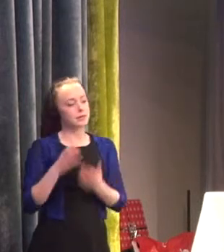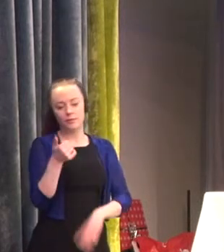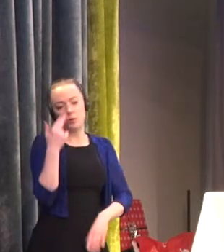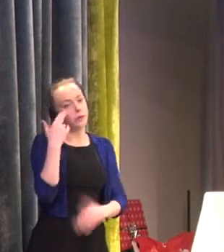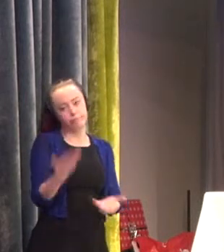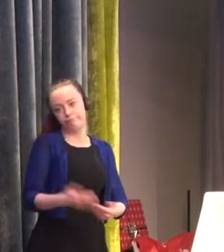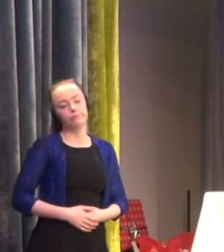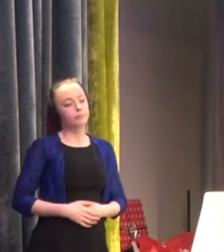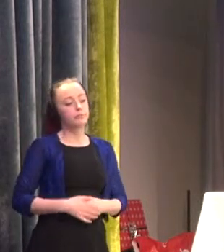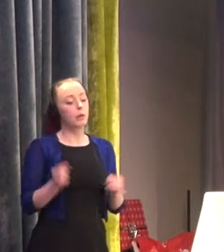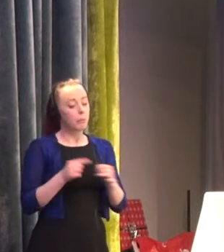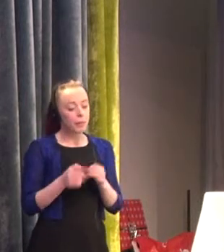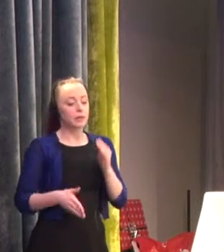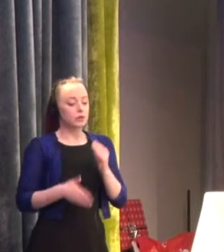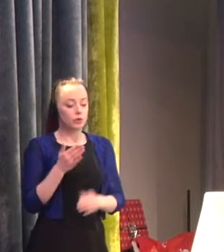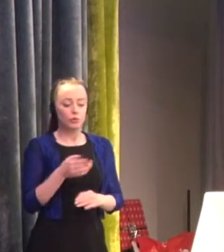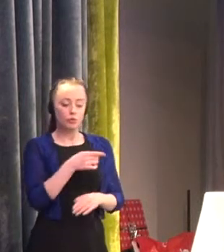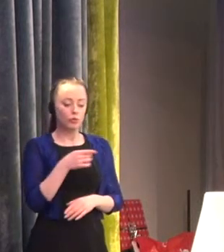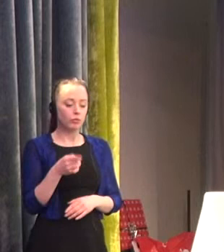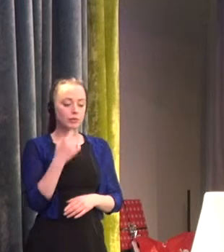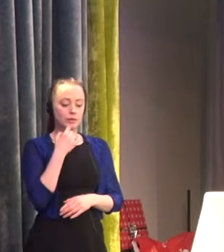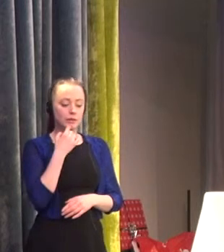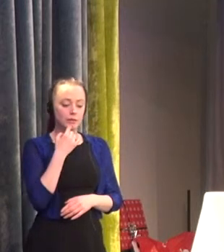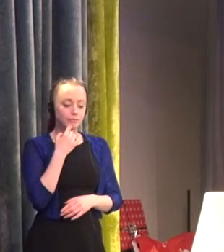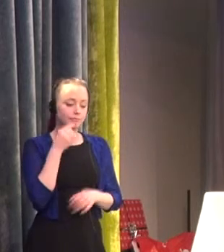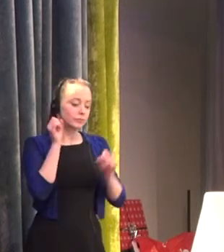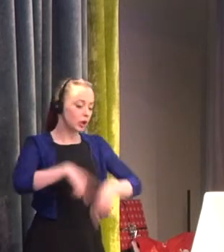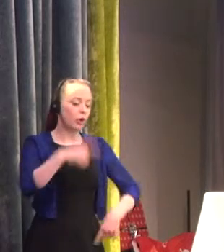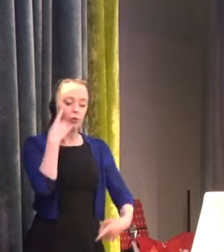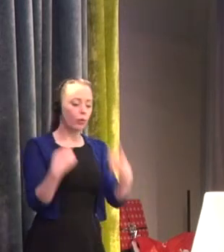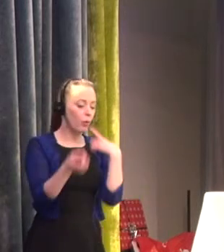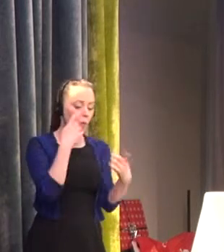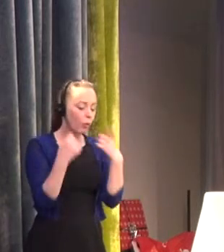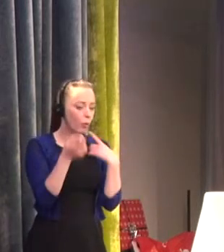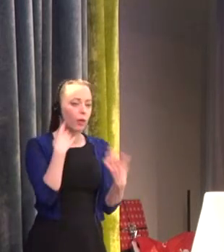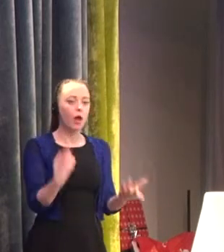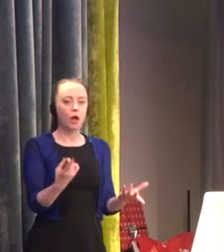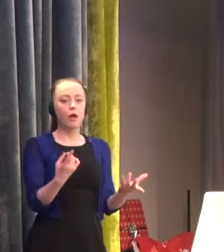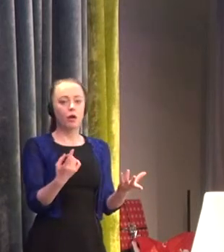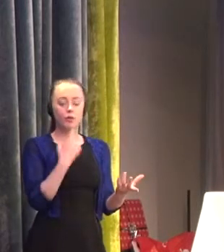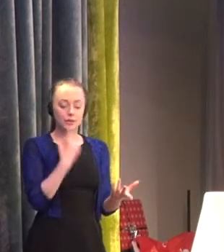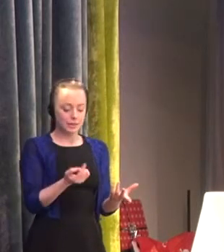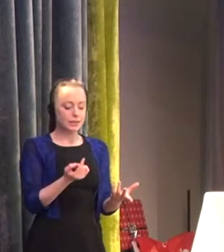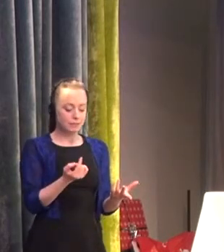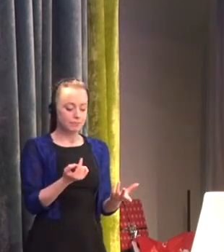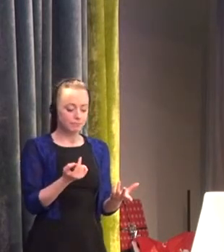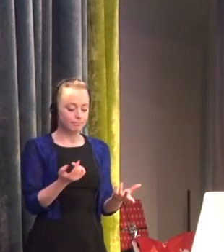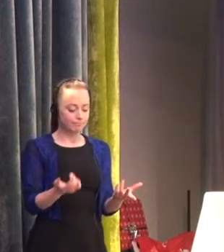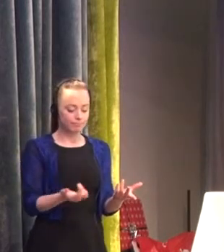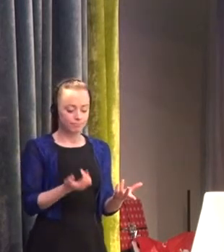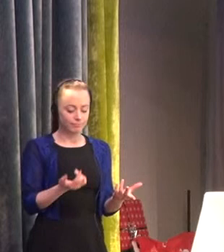back to the car and she was crying. And she sat down. And after a few minutes, Kiki said from the back, it's okay,